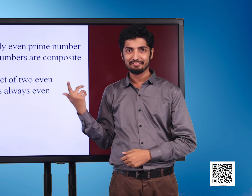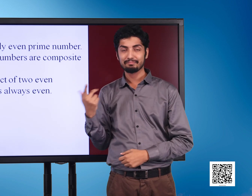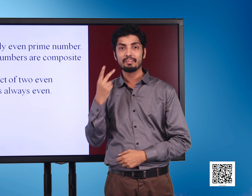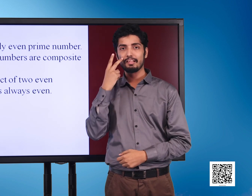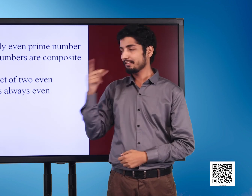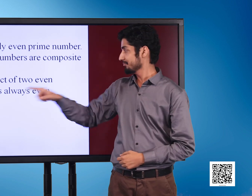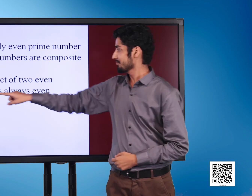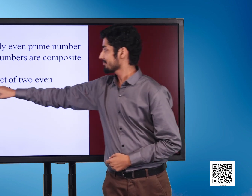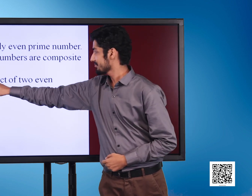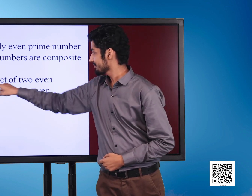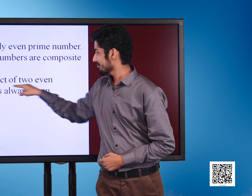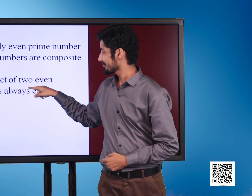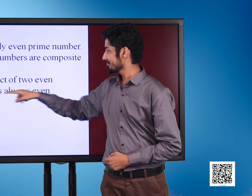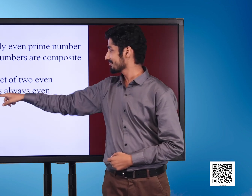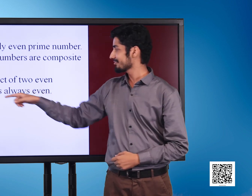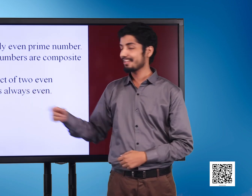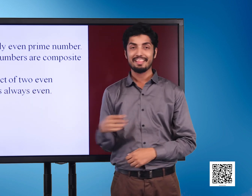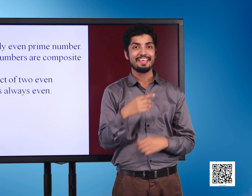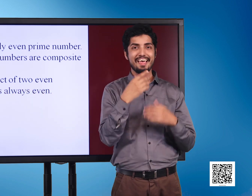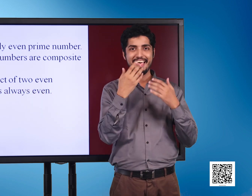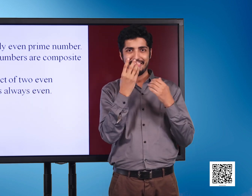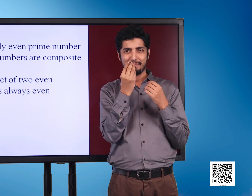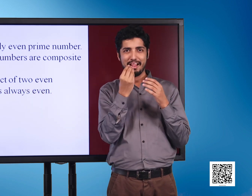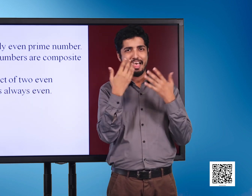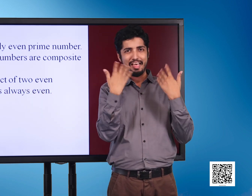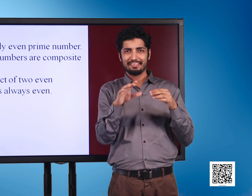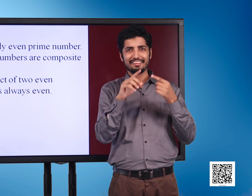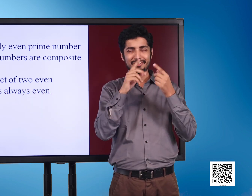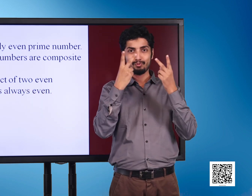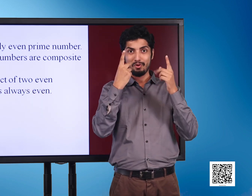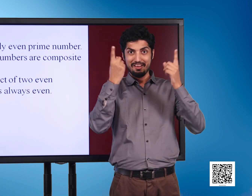The product of two even numbers is always even.